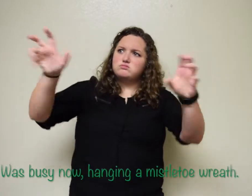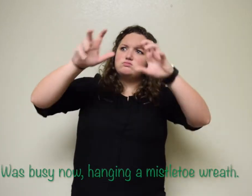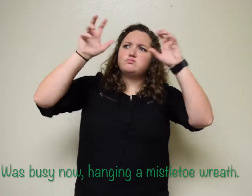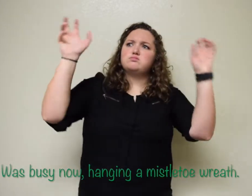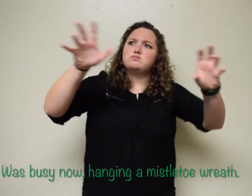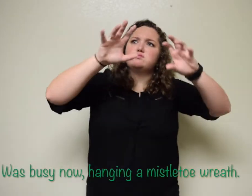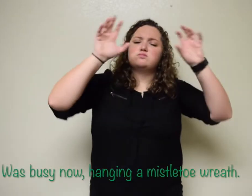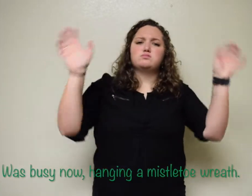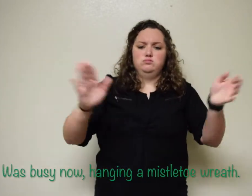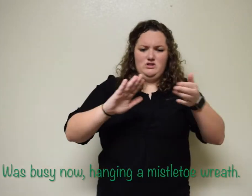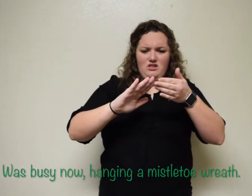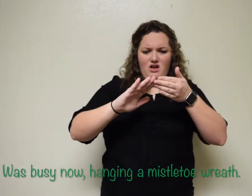mistletoe wreath.